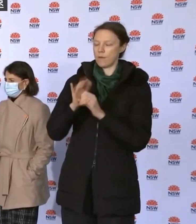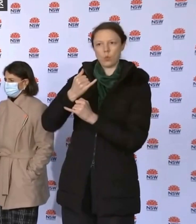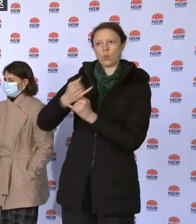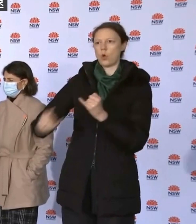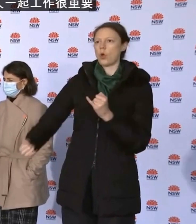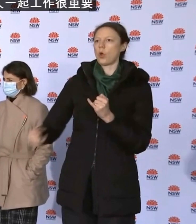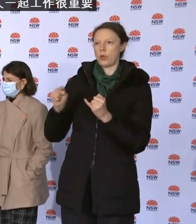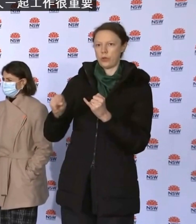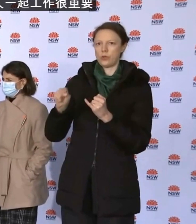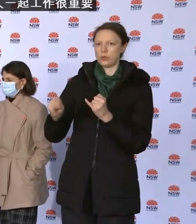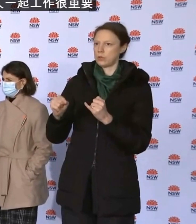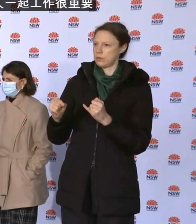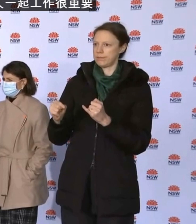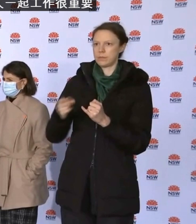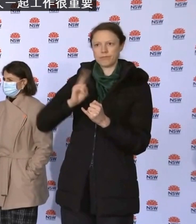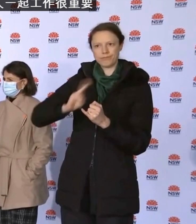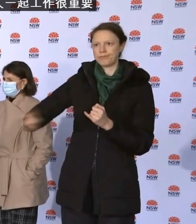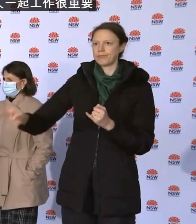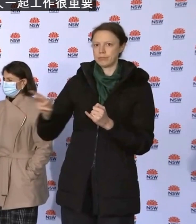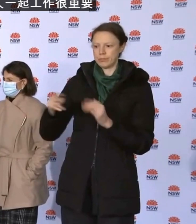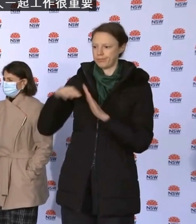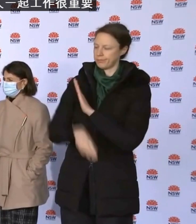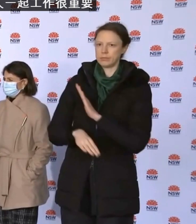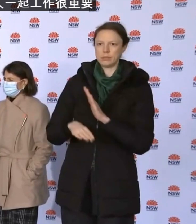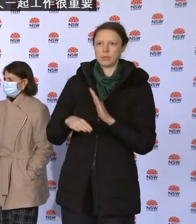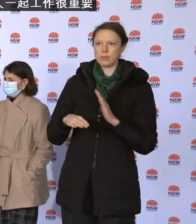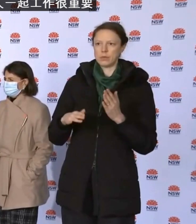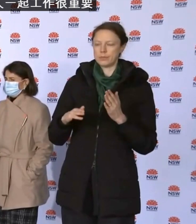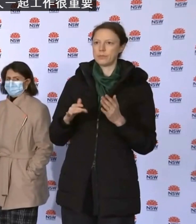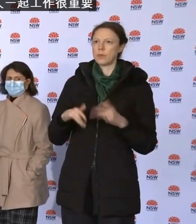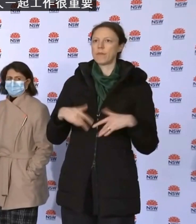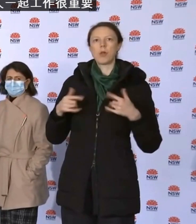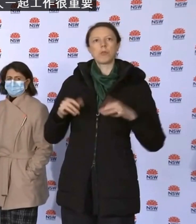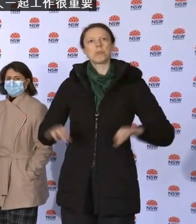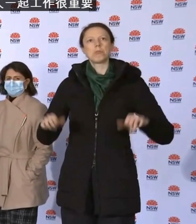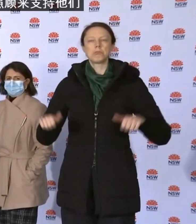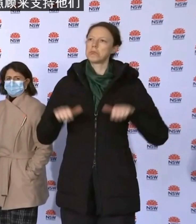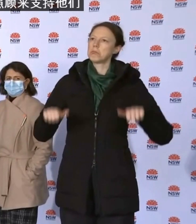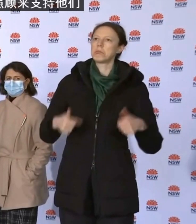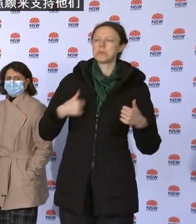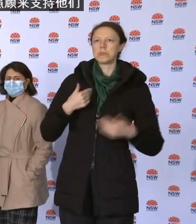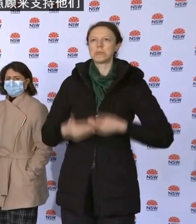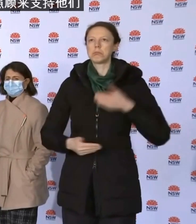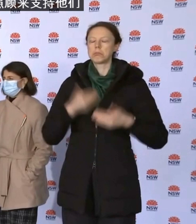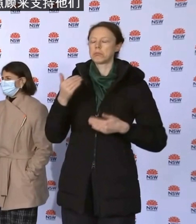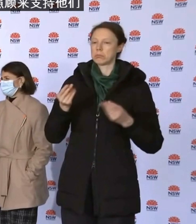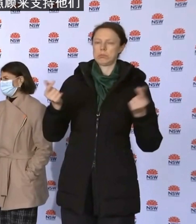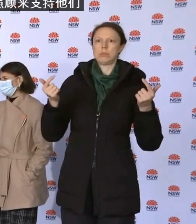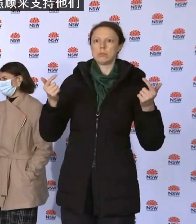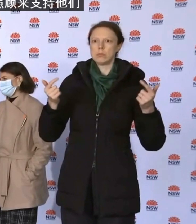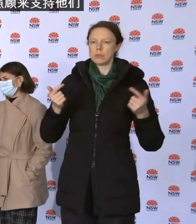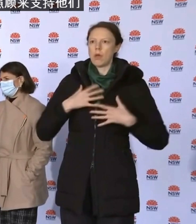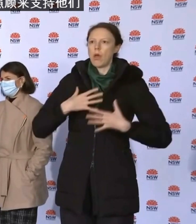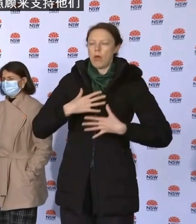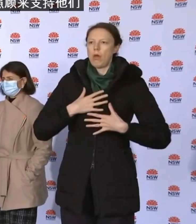going to see rapid deteriorations. So it is important that we work with people with COVID to support them with